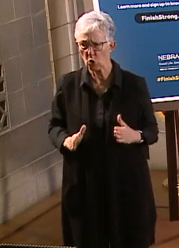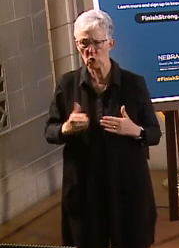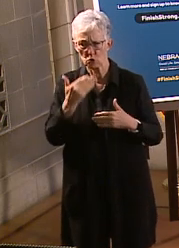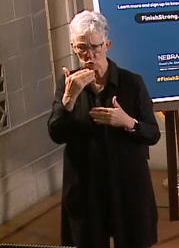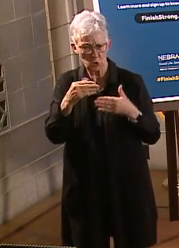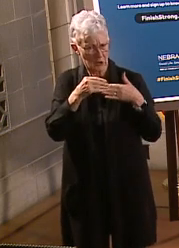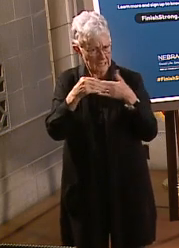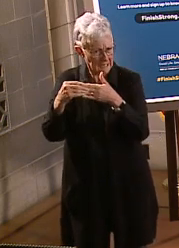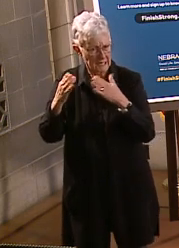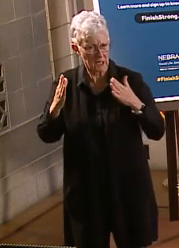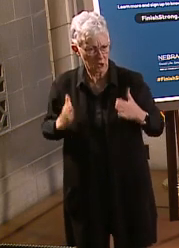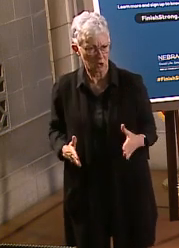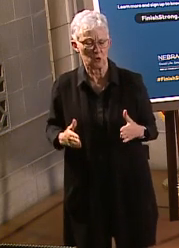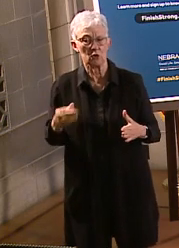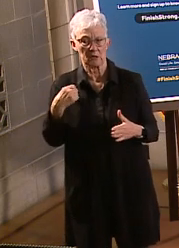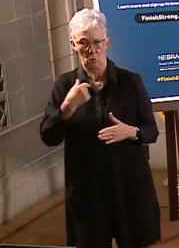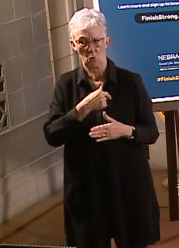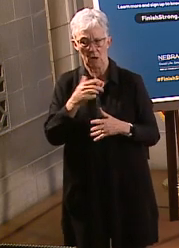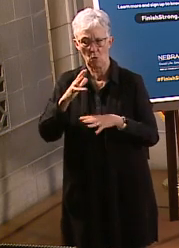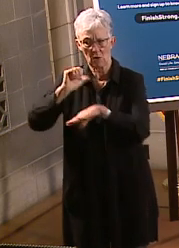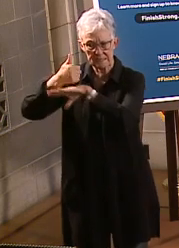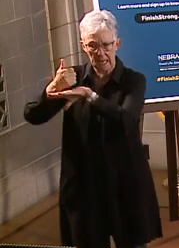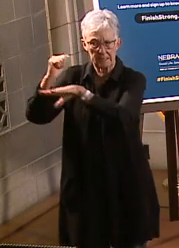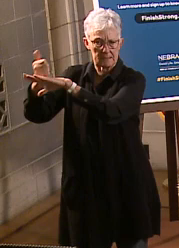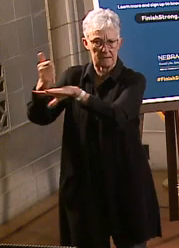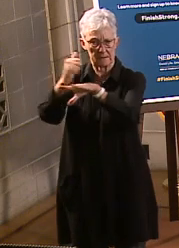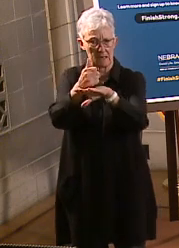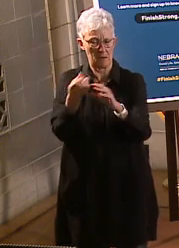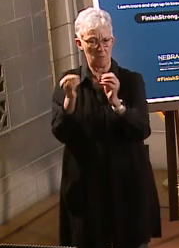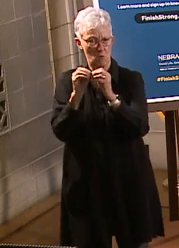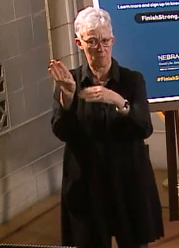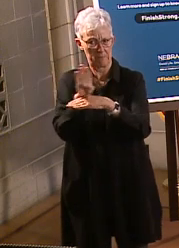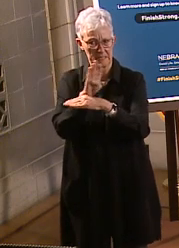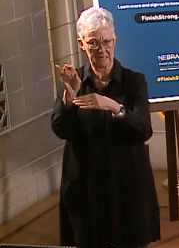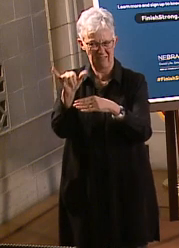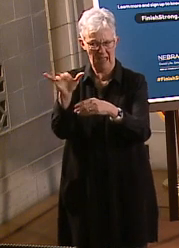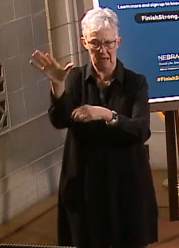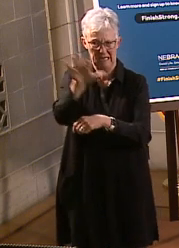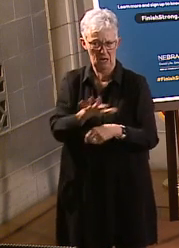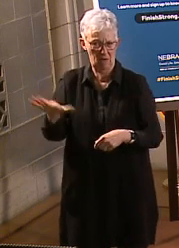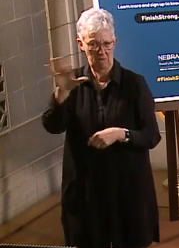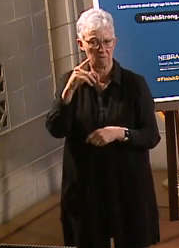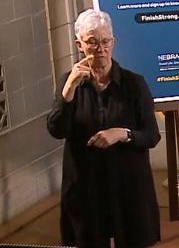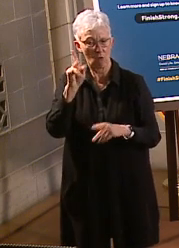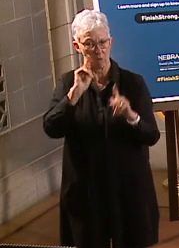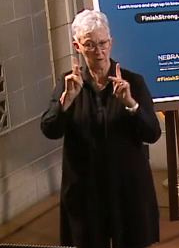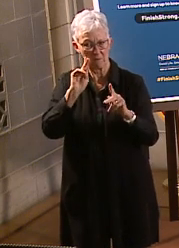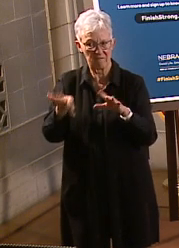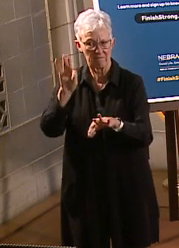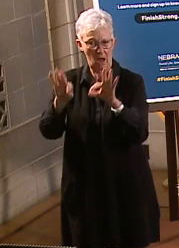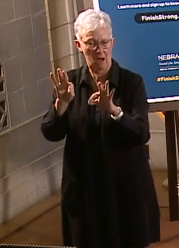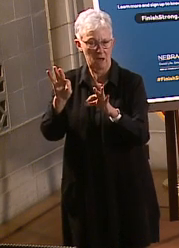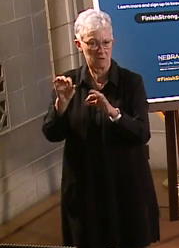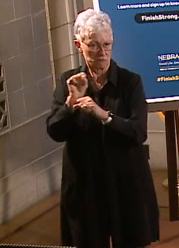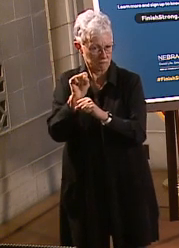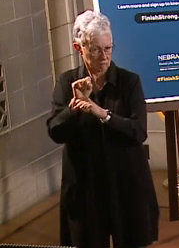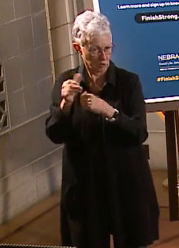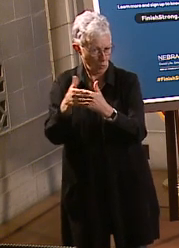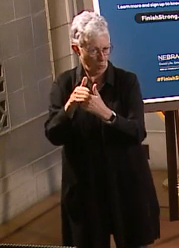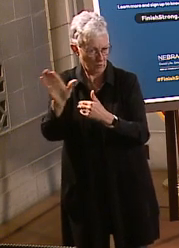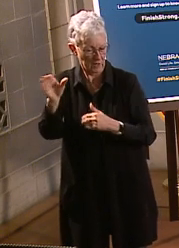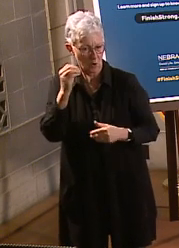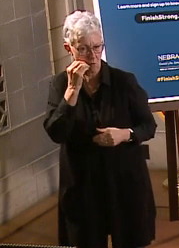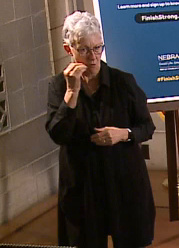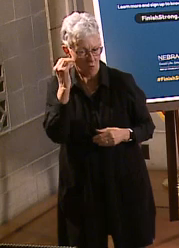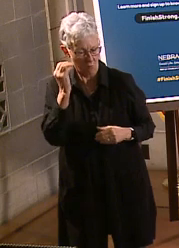expand opportunities in our community. In regard to the vaccine, a lot of great things are happening in our community, and we're anxious to